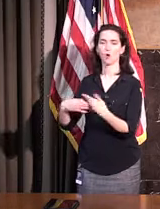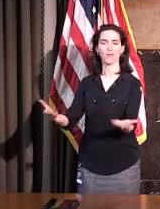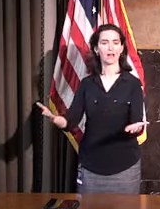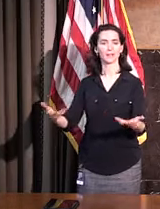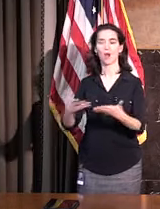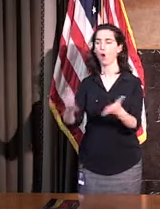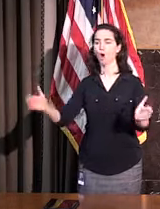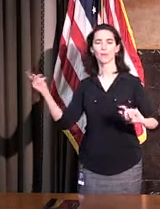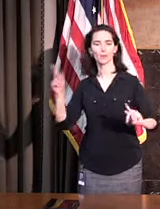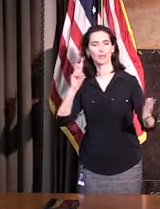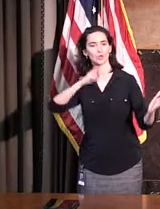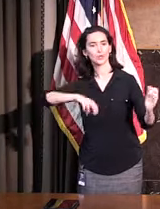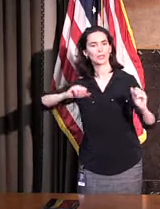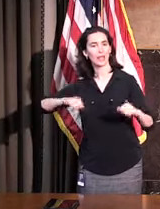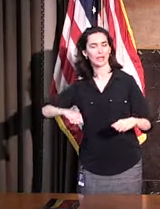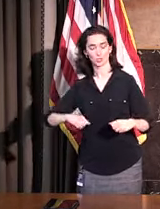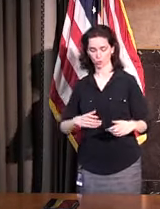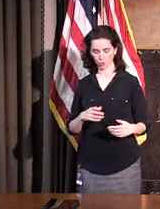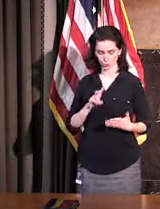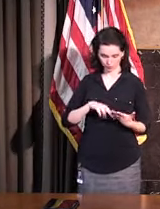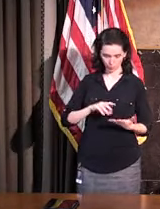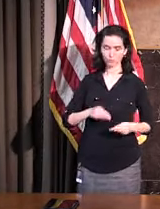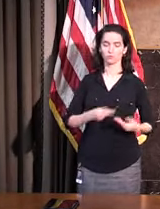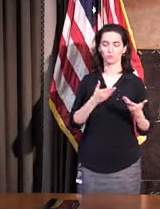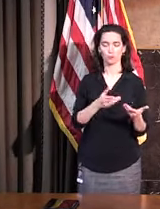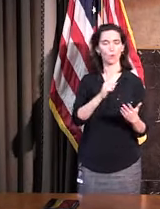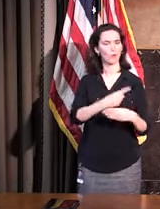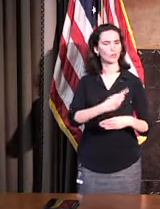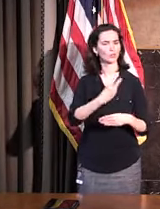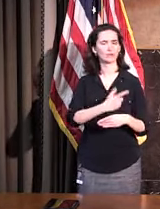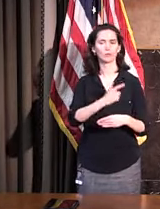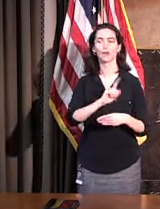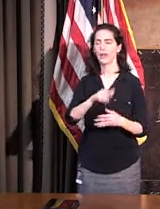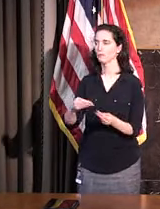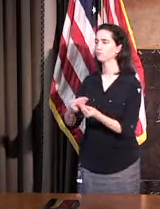public within a few days of getting it. They've already committed to